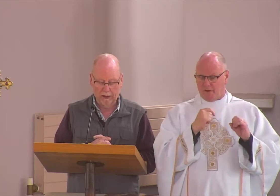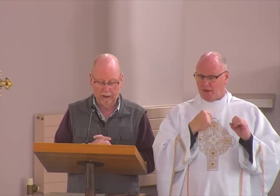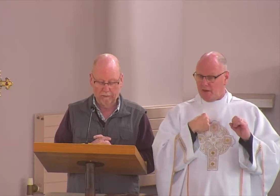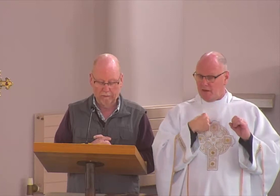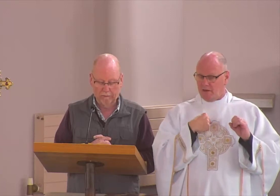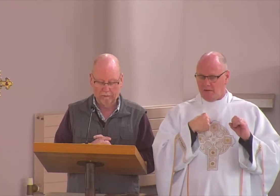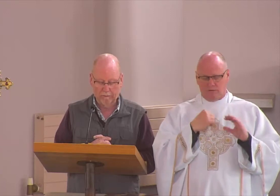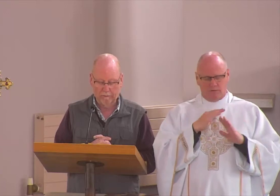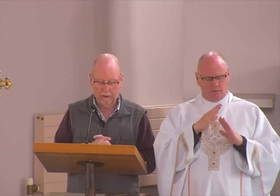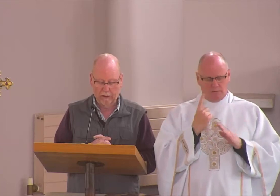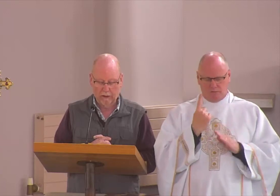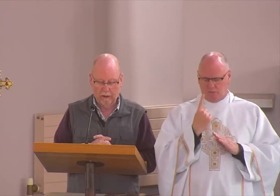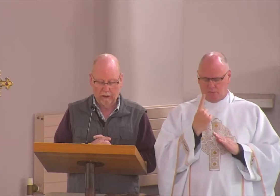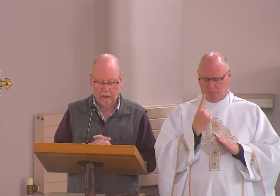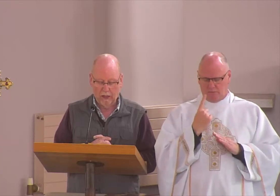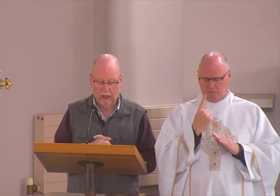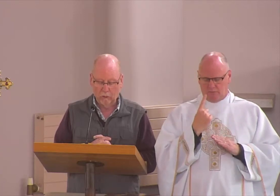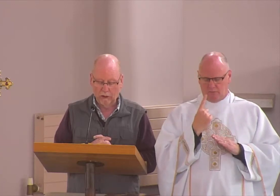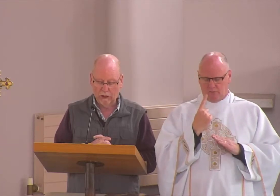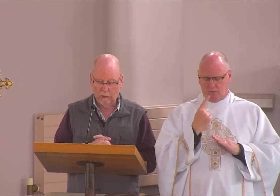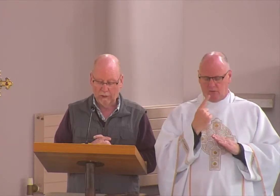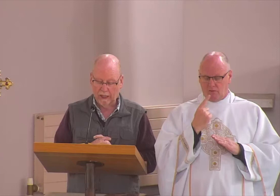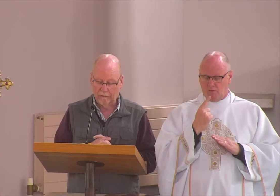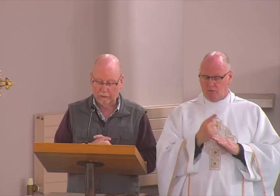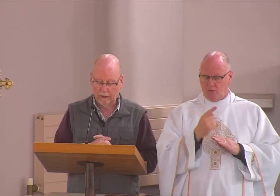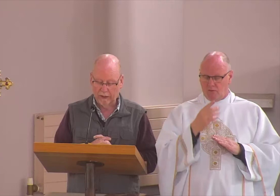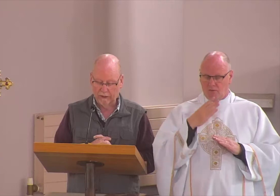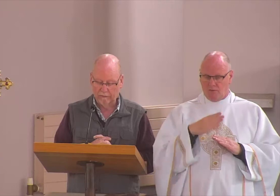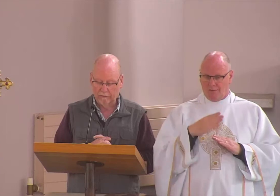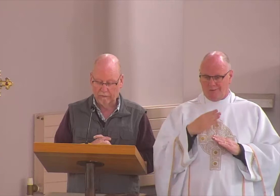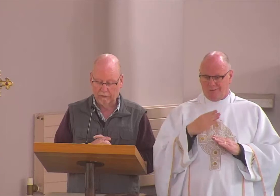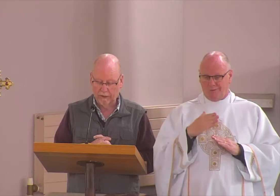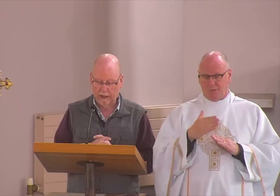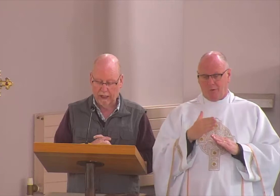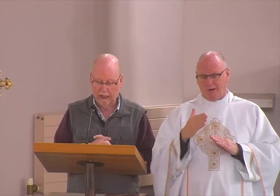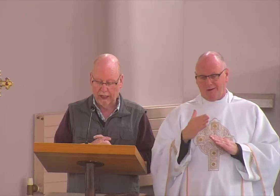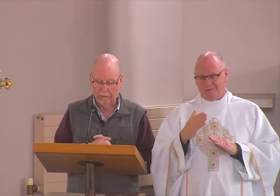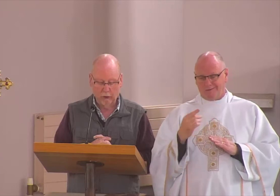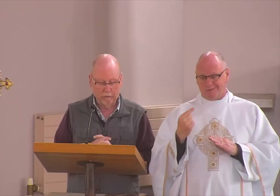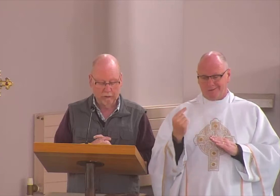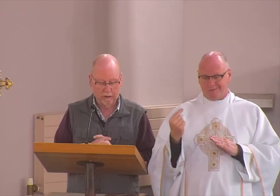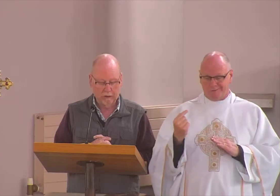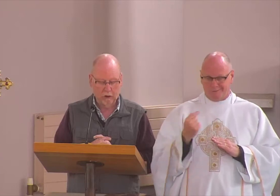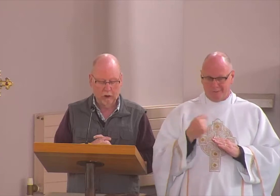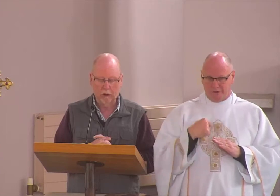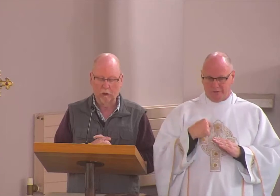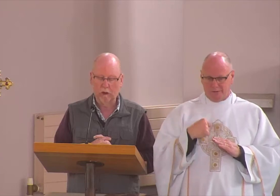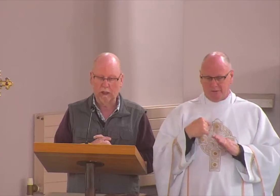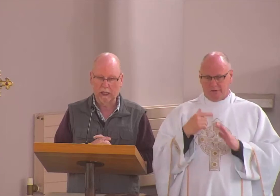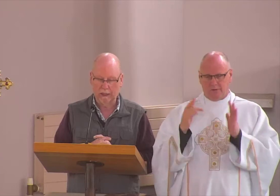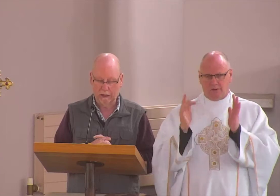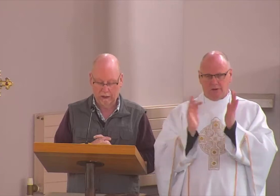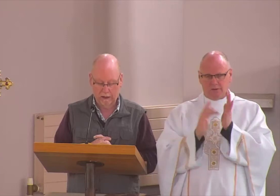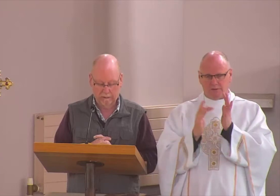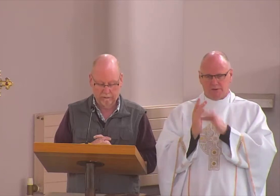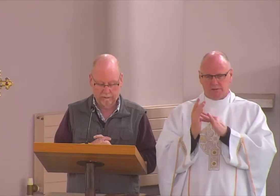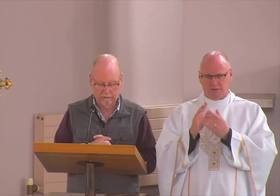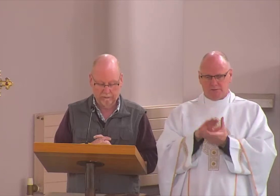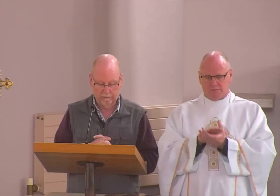be. That one is coming after me, and I am not fit to undo his